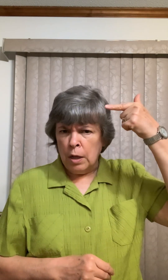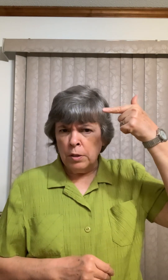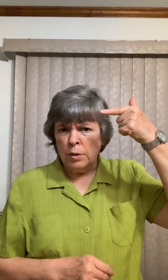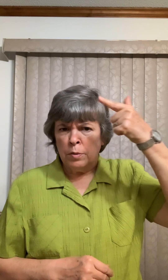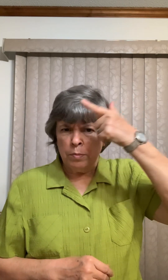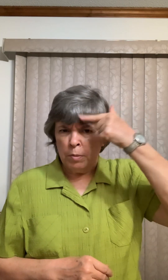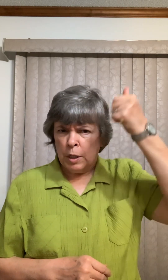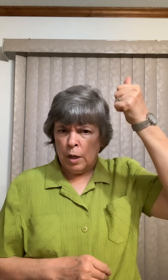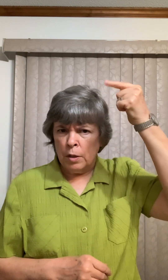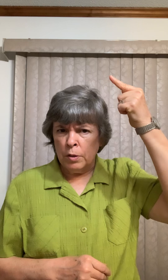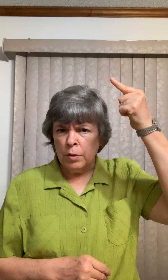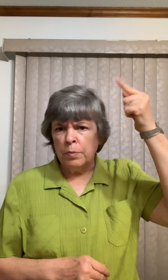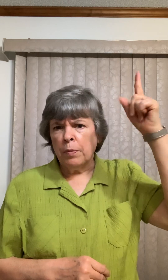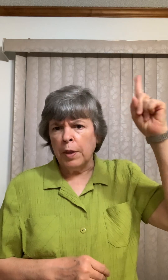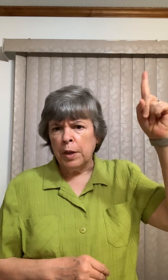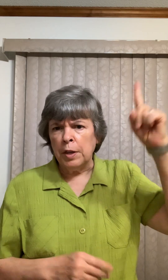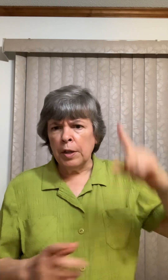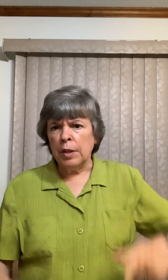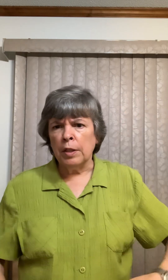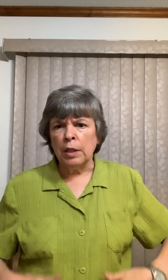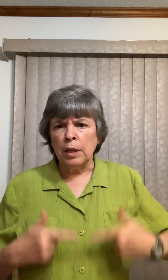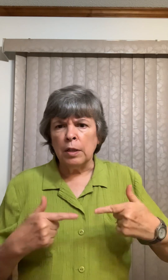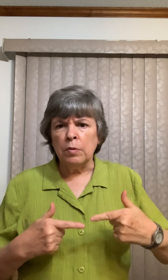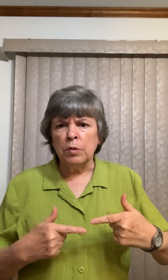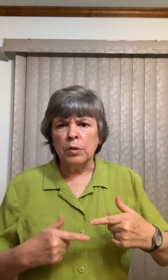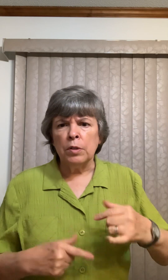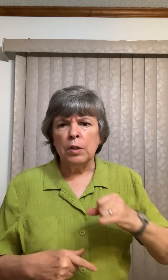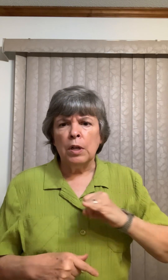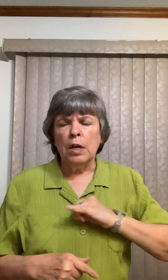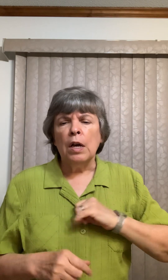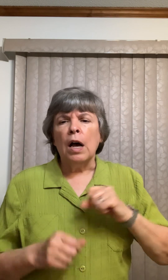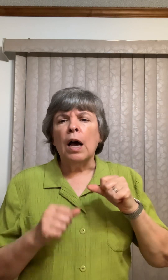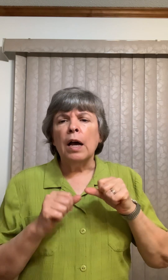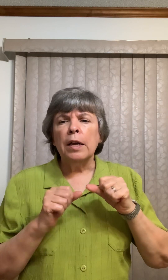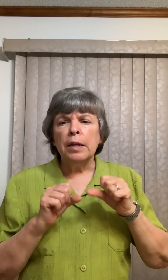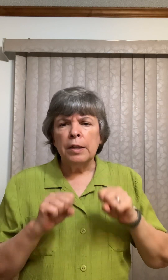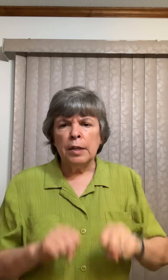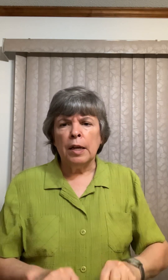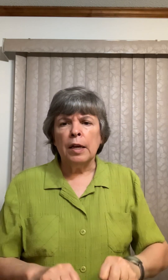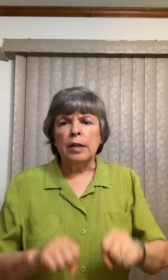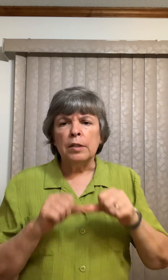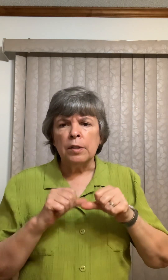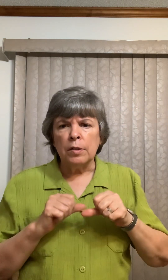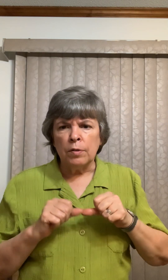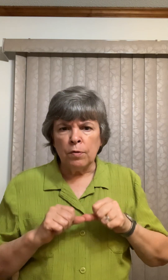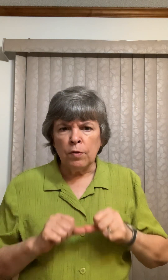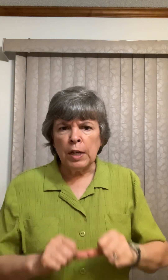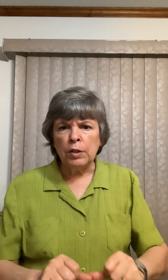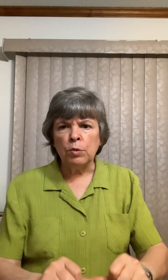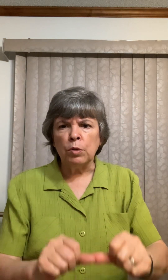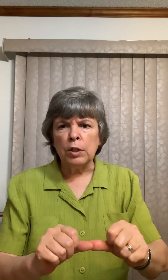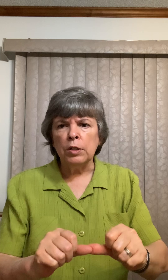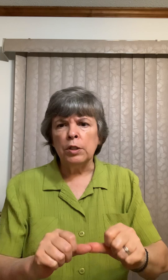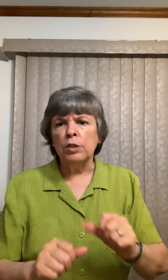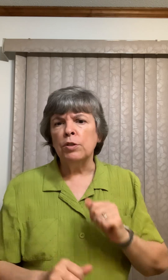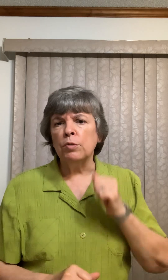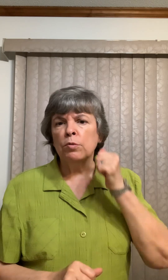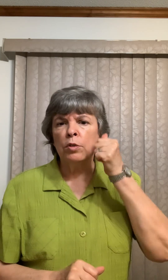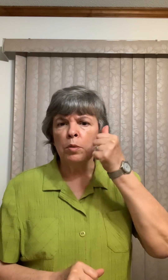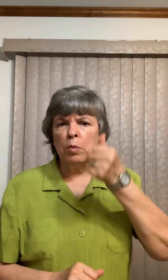because he lives, I can face or continue